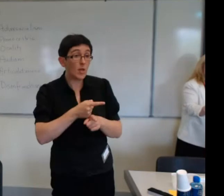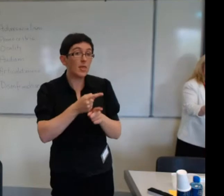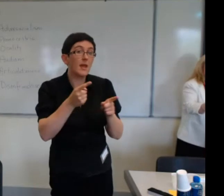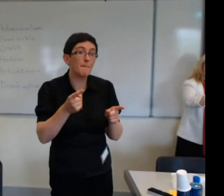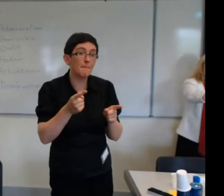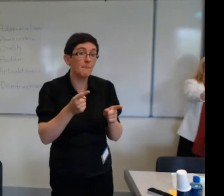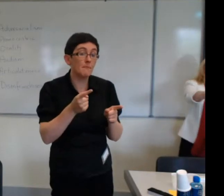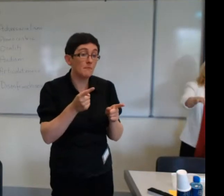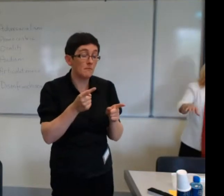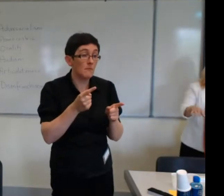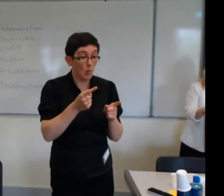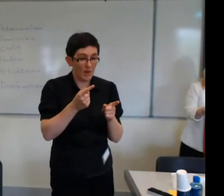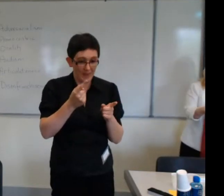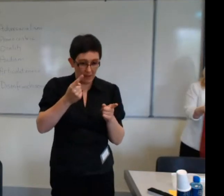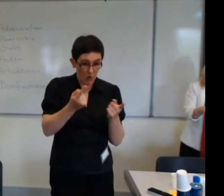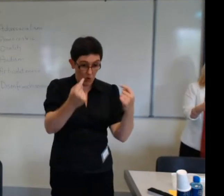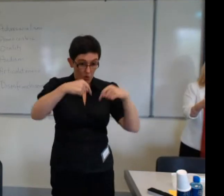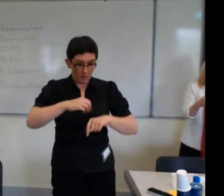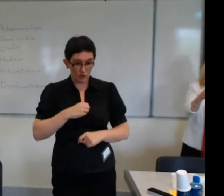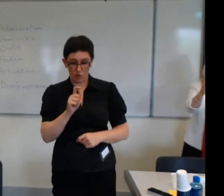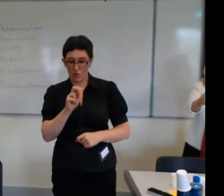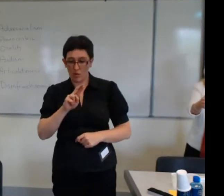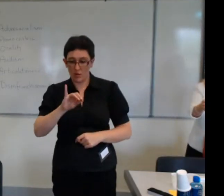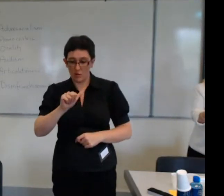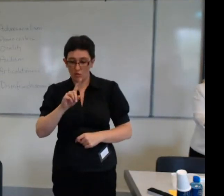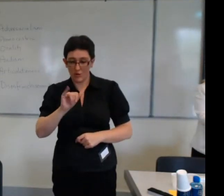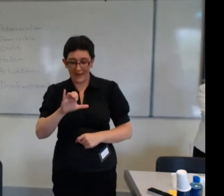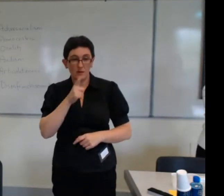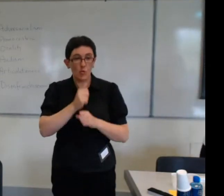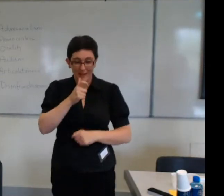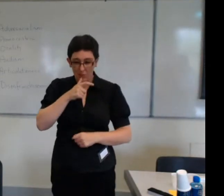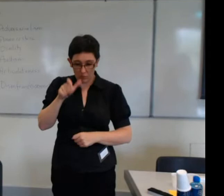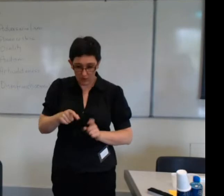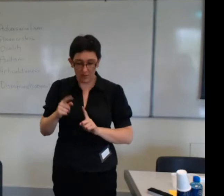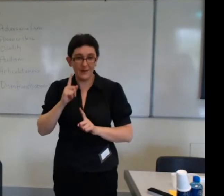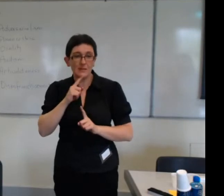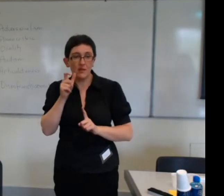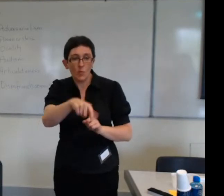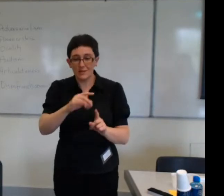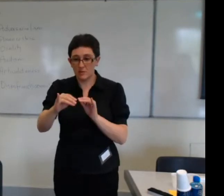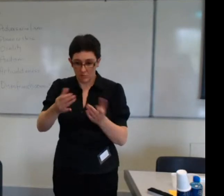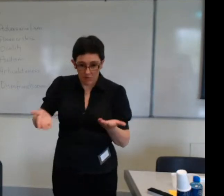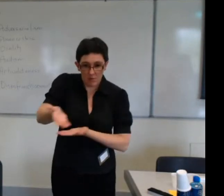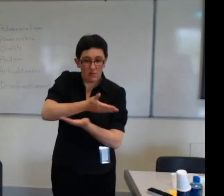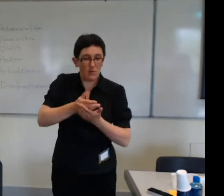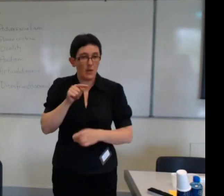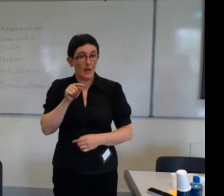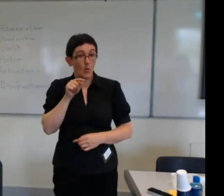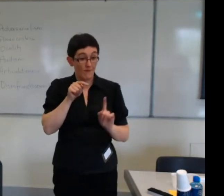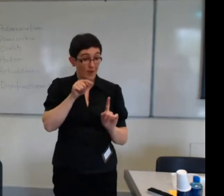these, what we call triadic exchanges. So we have a hearing party, a deaf party, and interpretation. What does that mean? It's